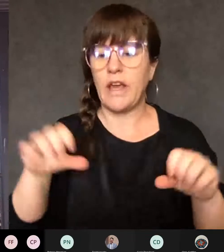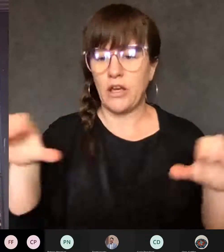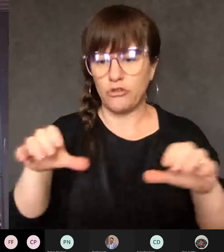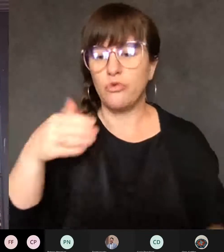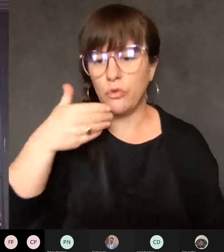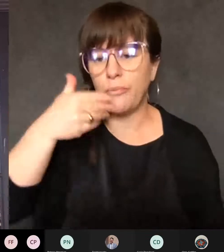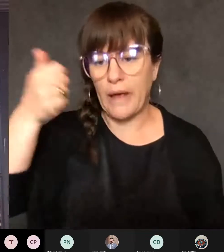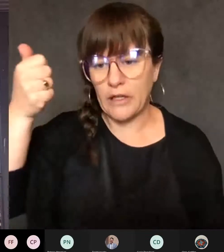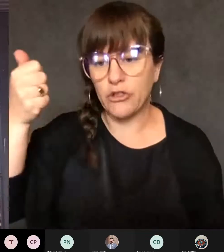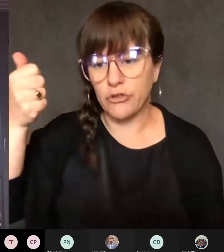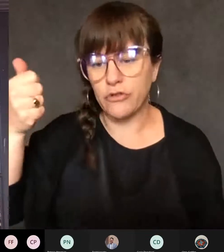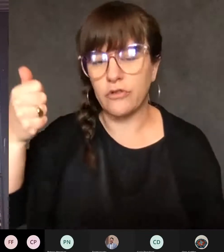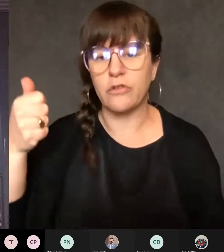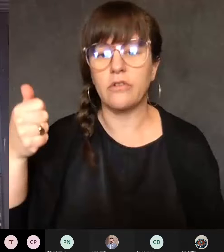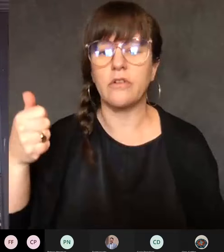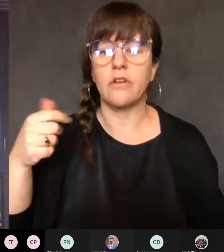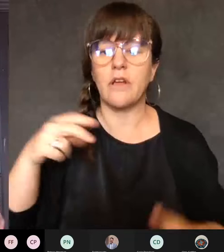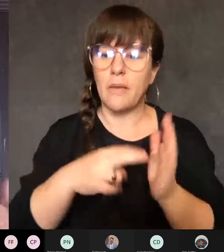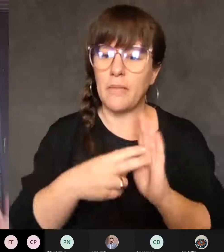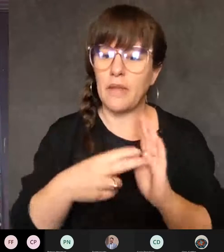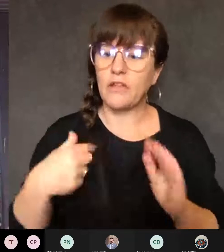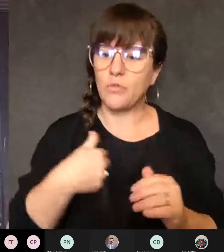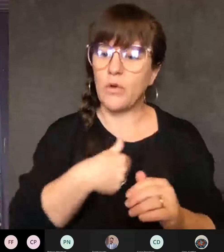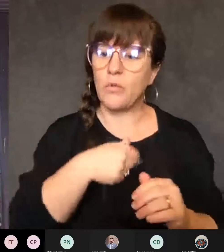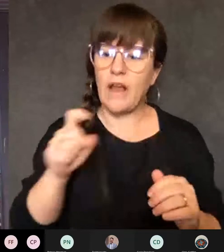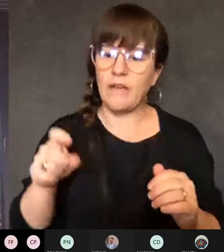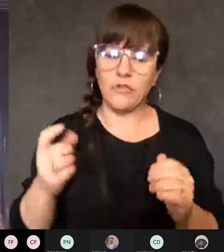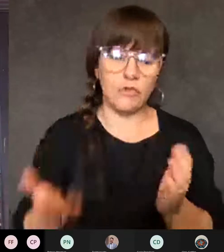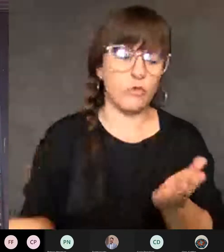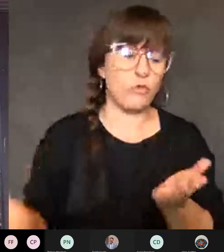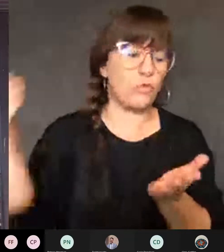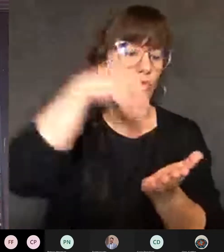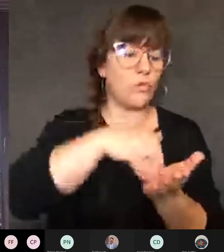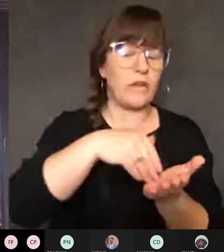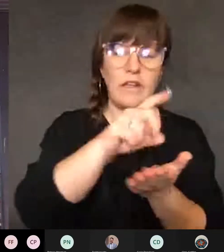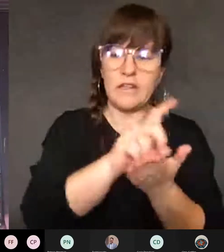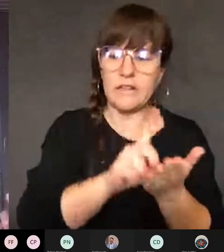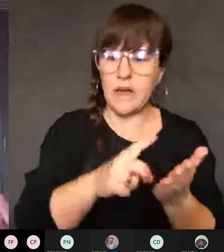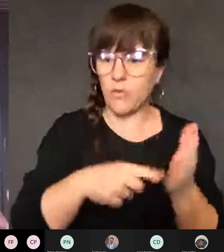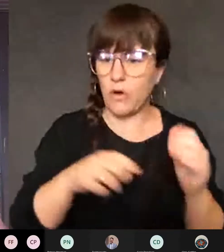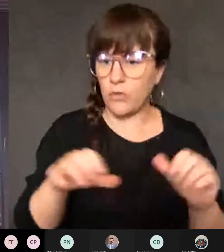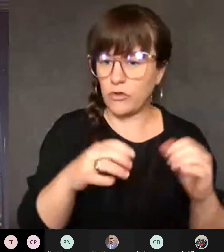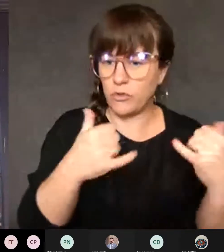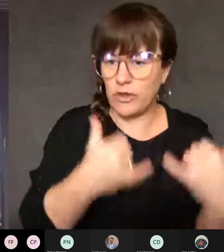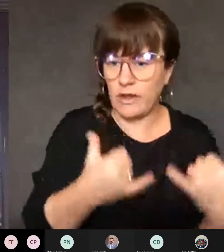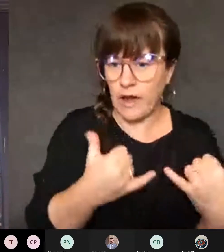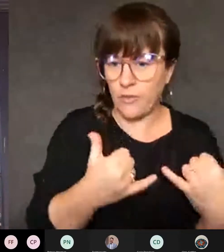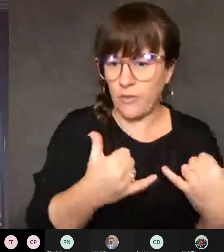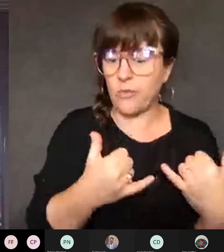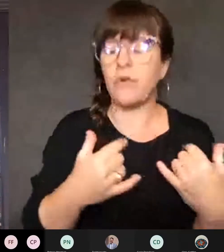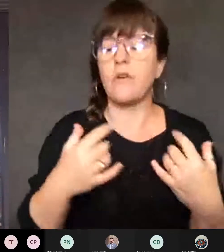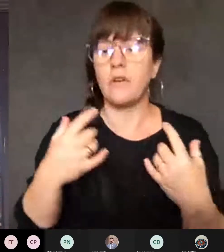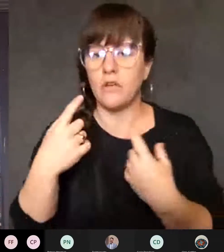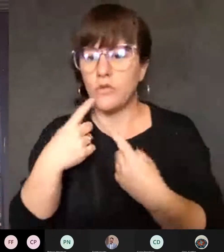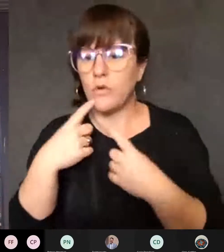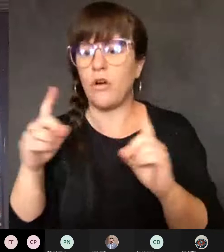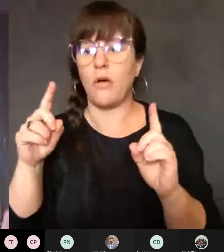have to completely redesign what we're doing now to be able to accomplish that. That's not going to